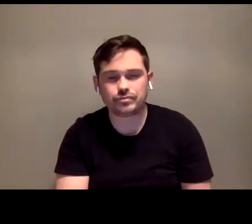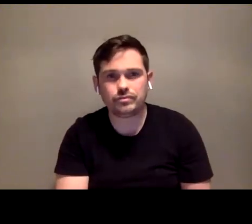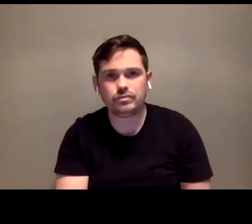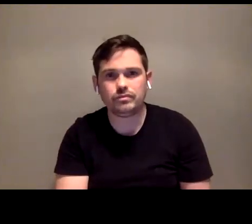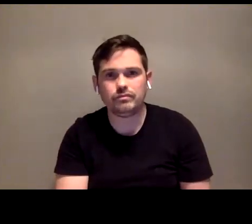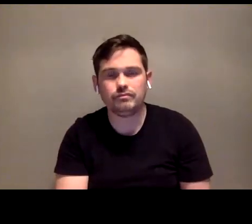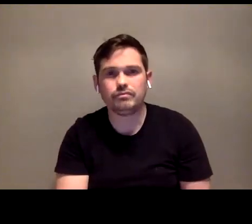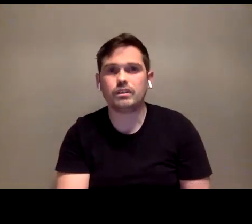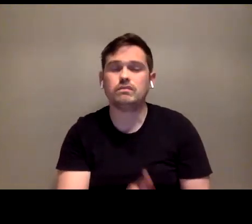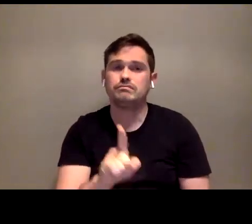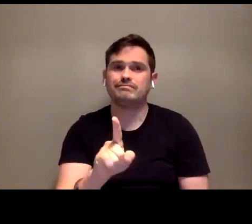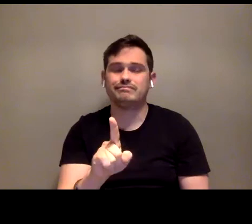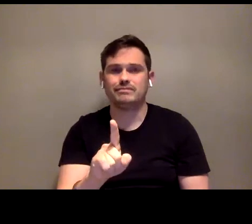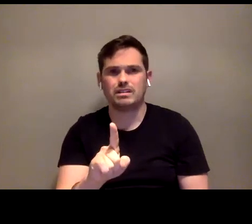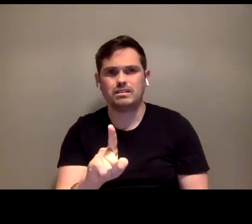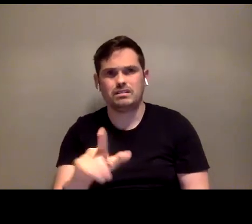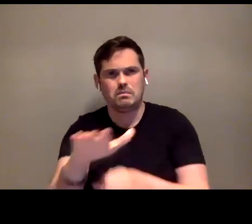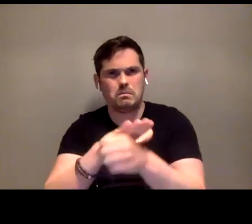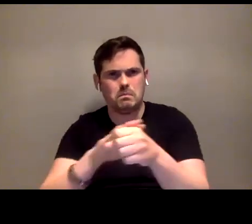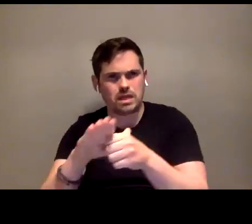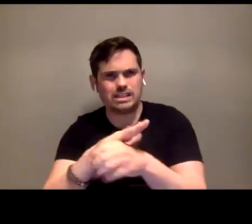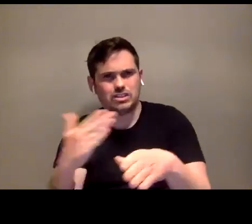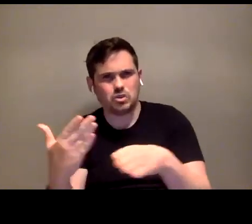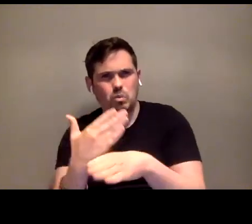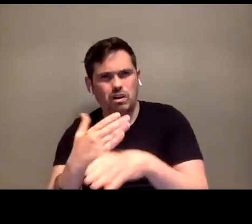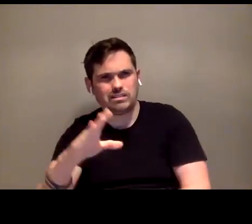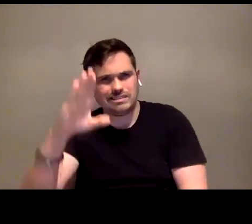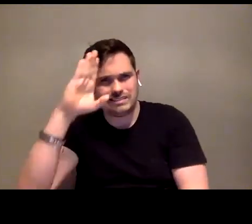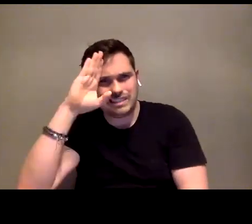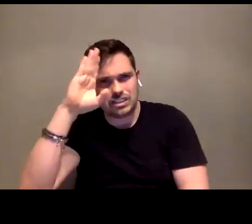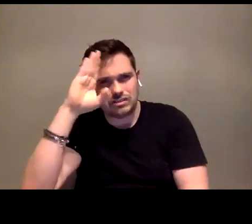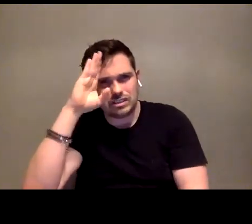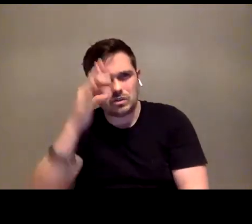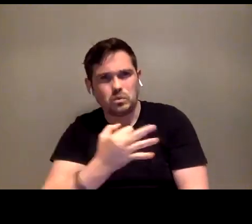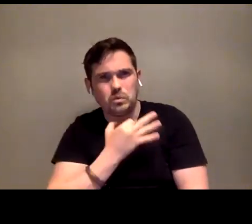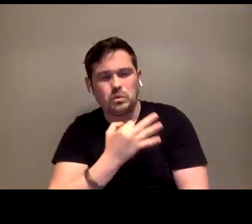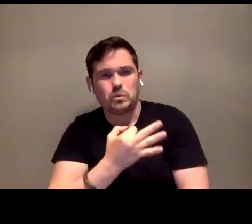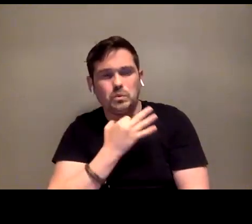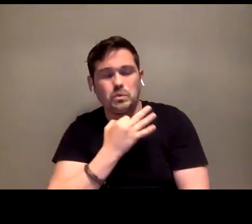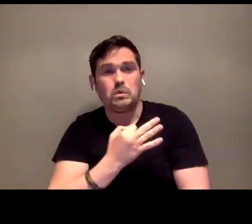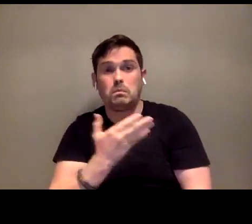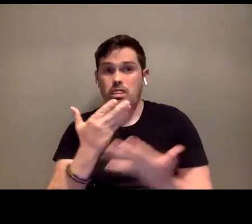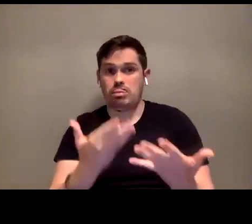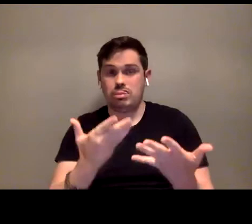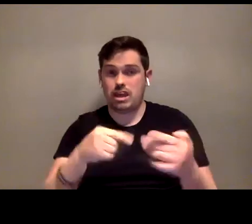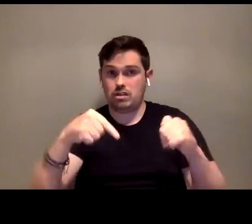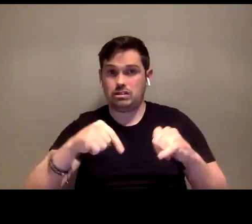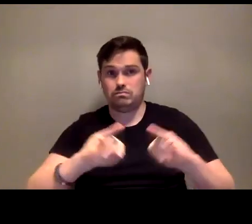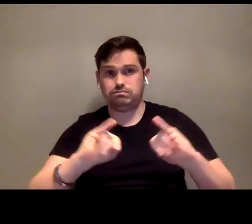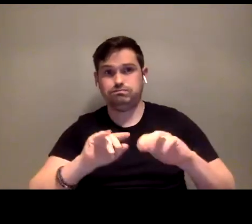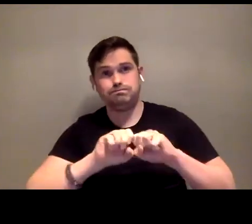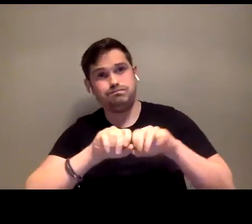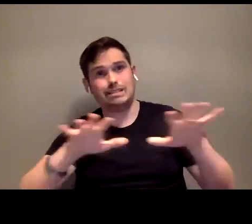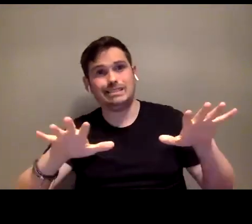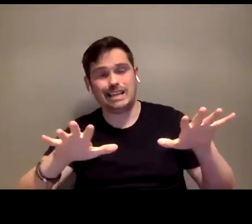dangerous places to work. And it's led to this crisis, particularly during the pandemic, where, you know, we've seen, you know, in the